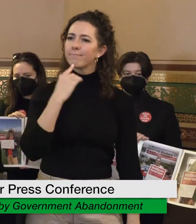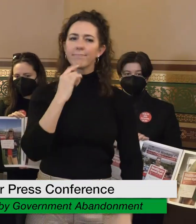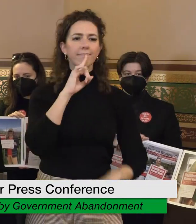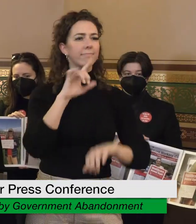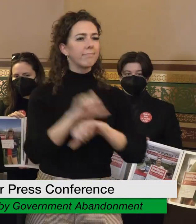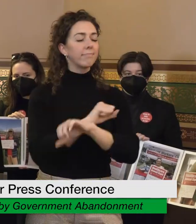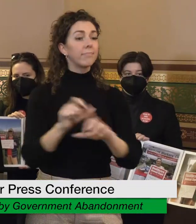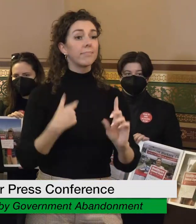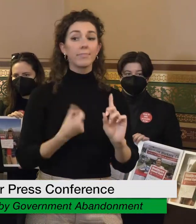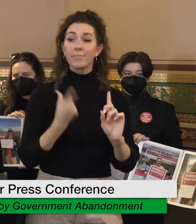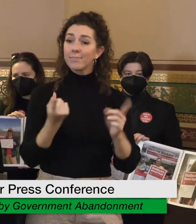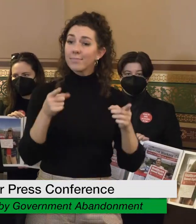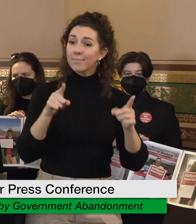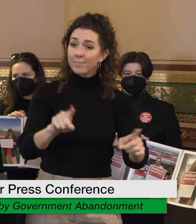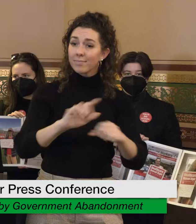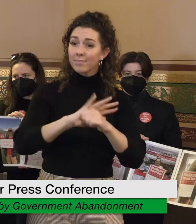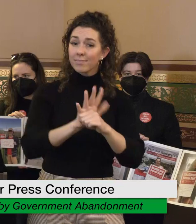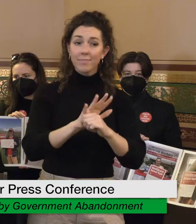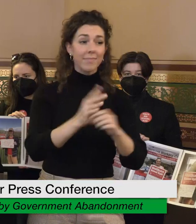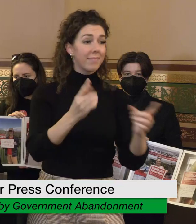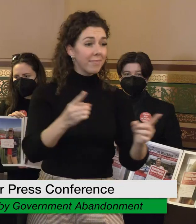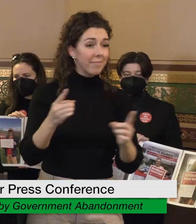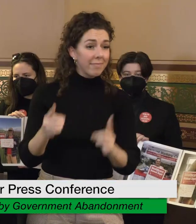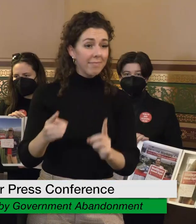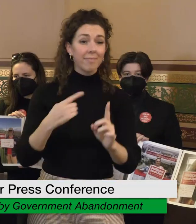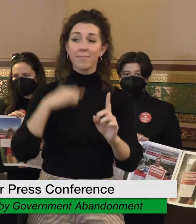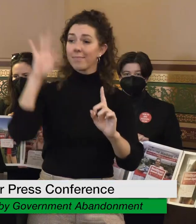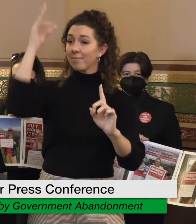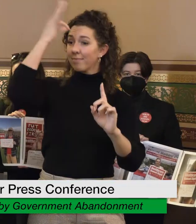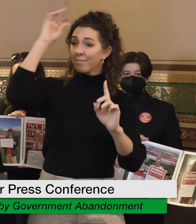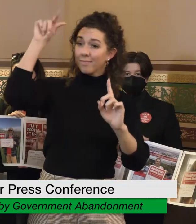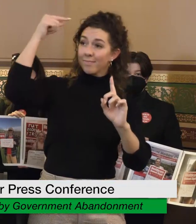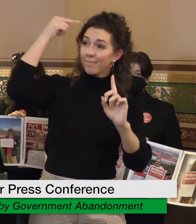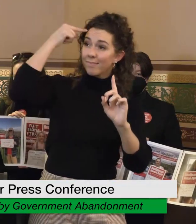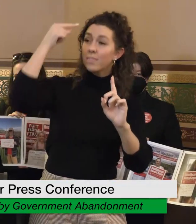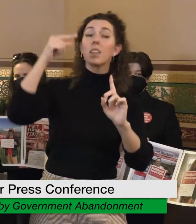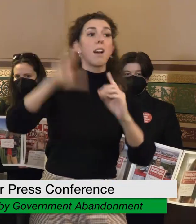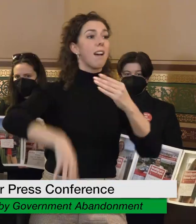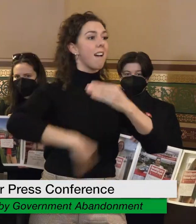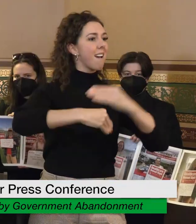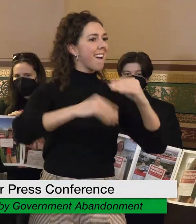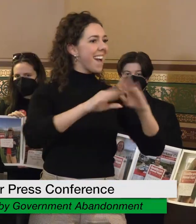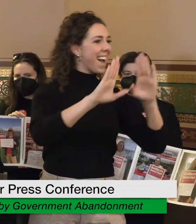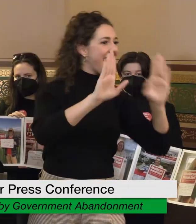the pandemic, the federal government expanded Medicaid, housing,